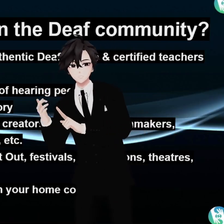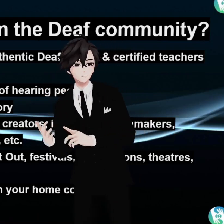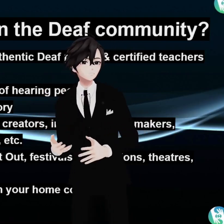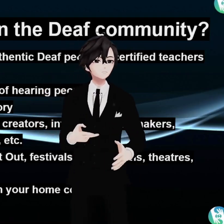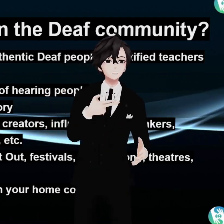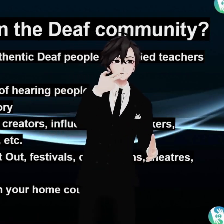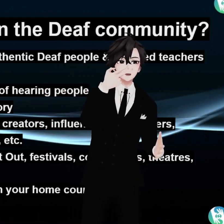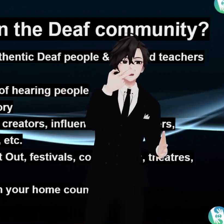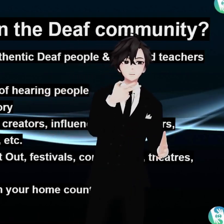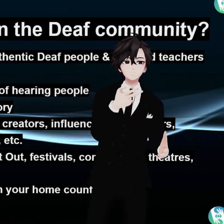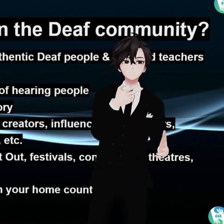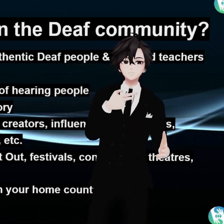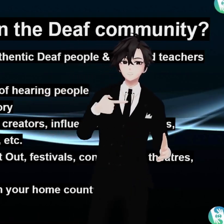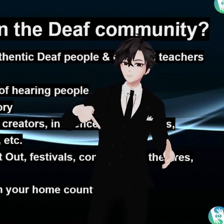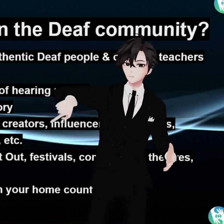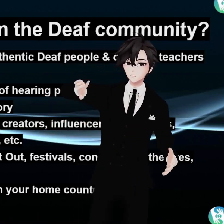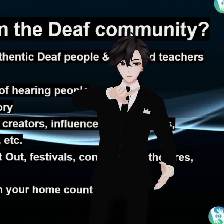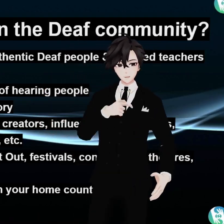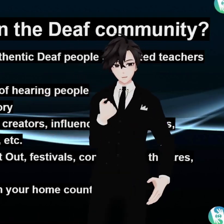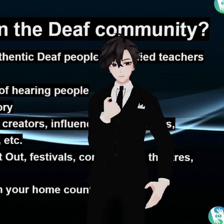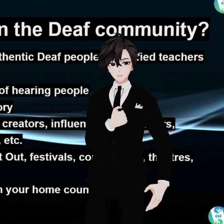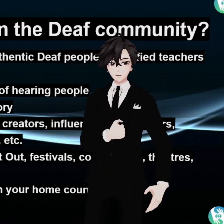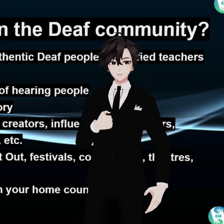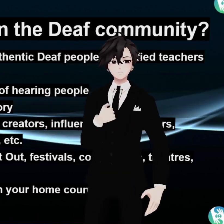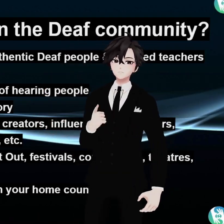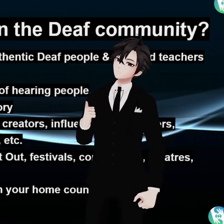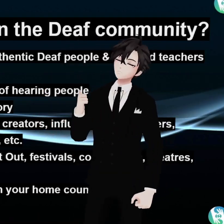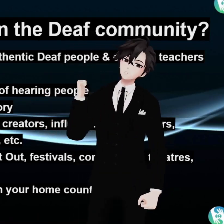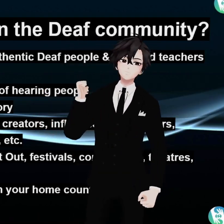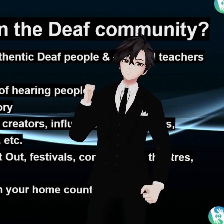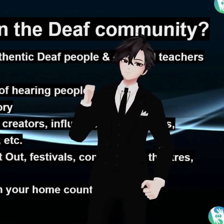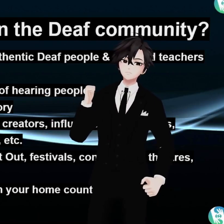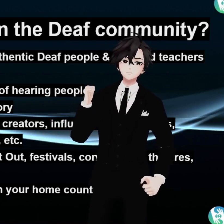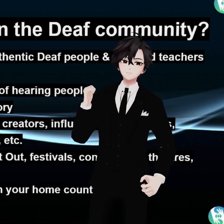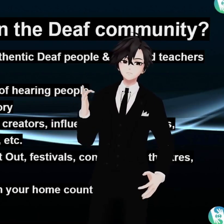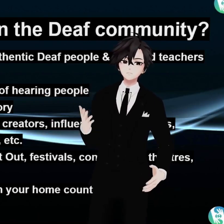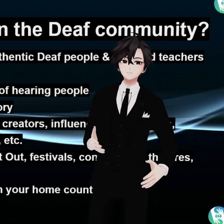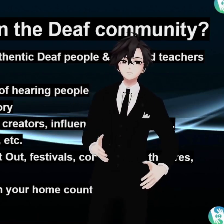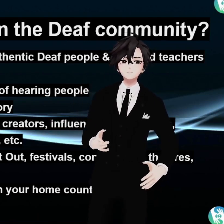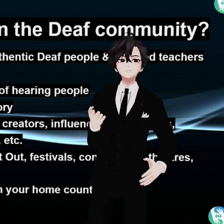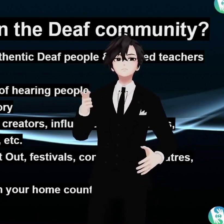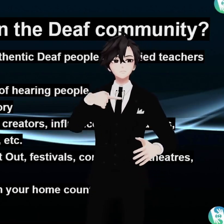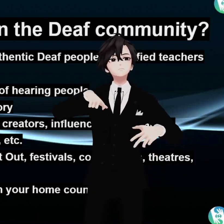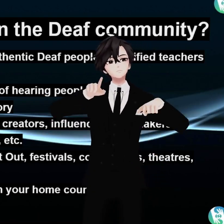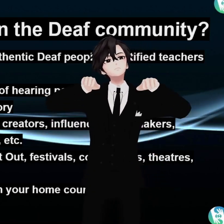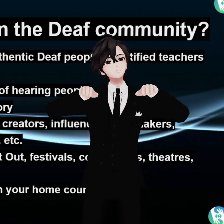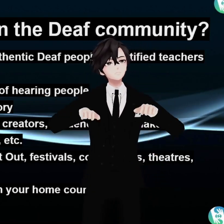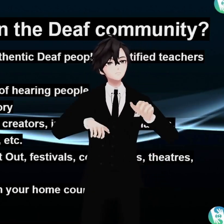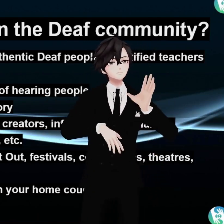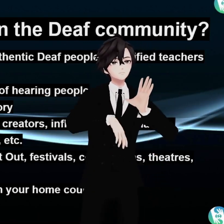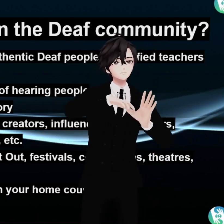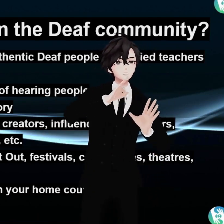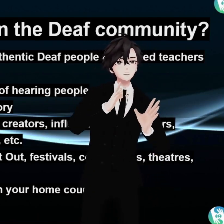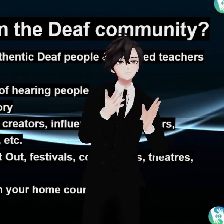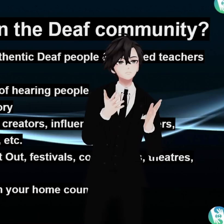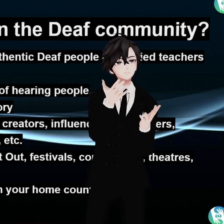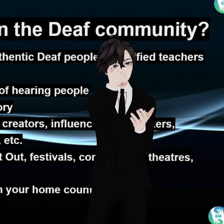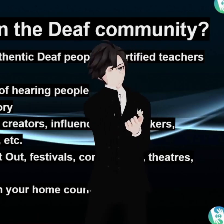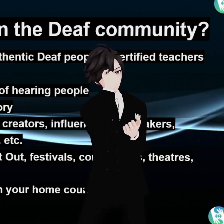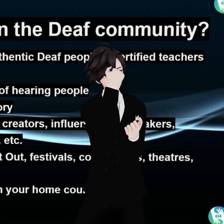If you learn about deaf culture and history, you will not regret it. You can find